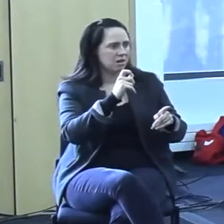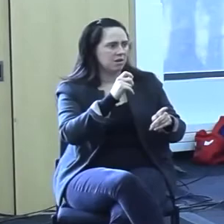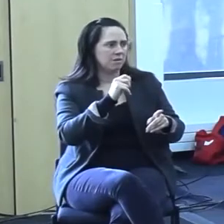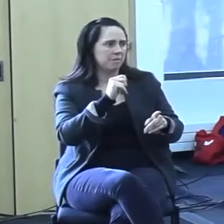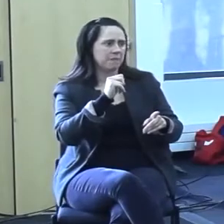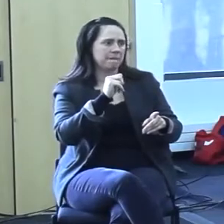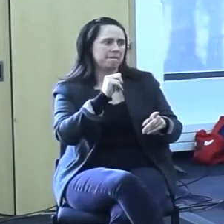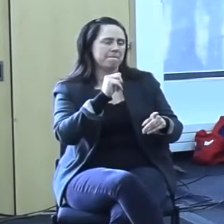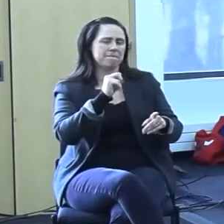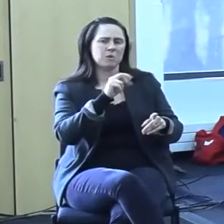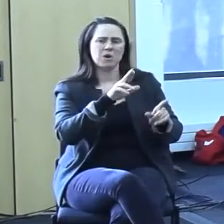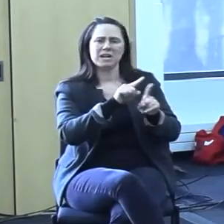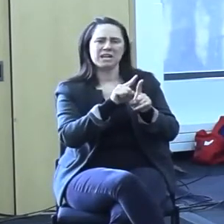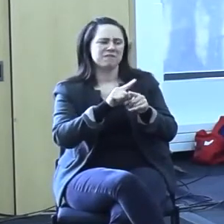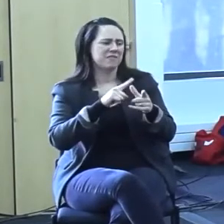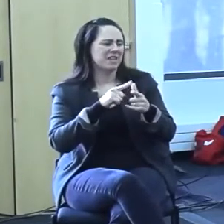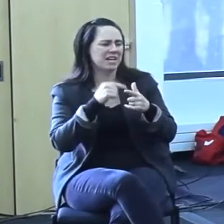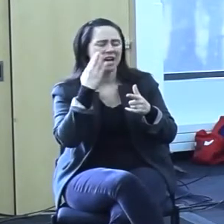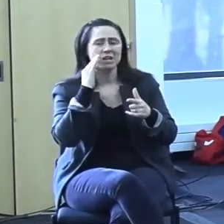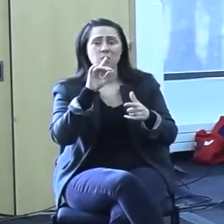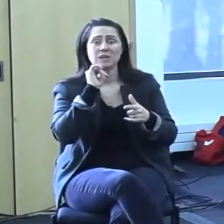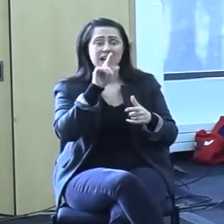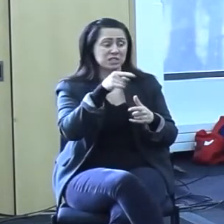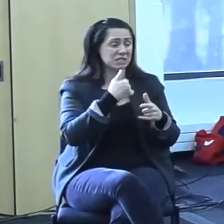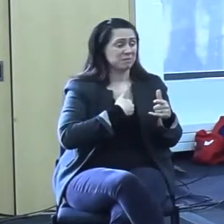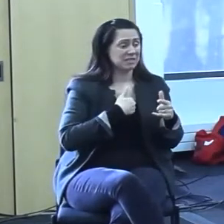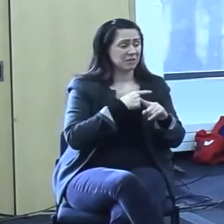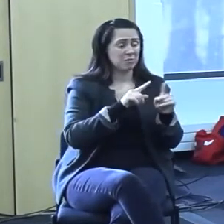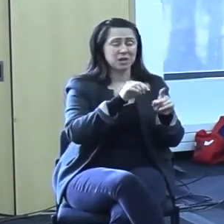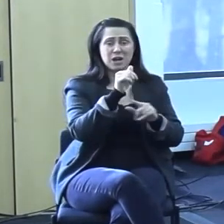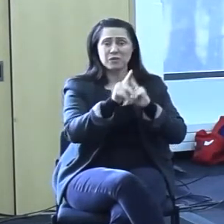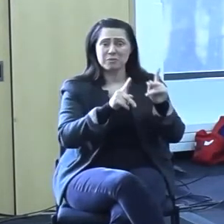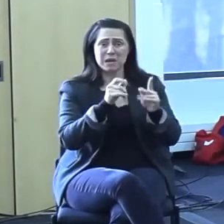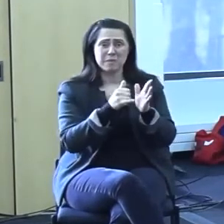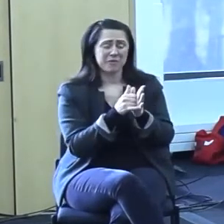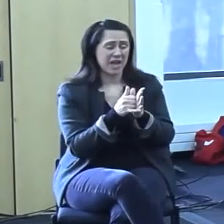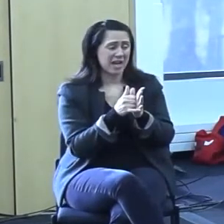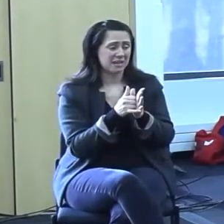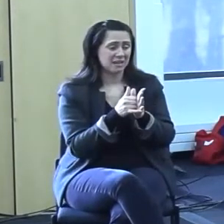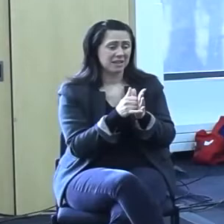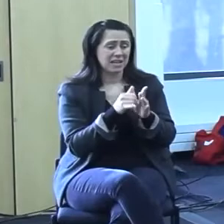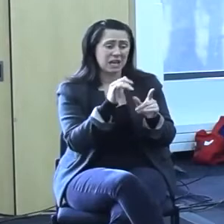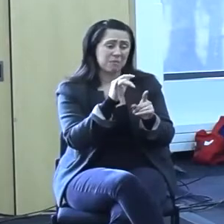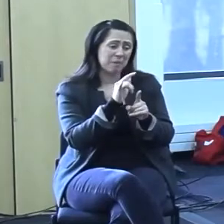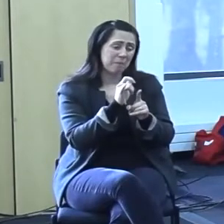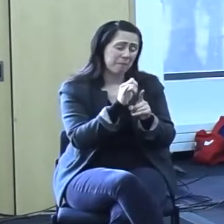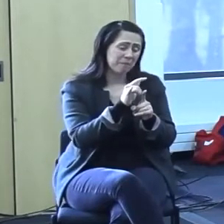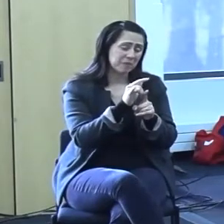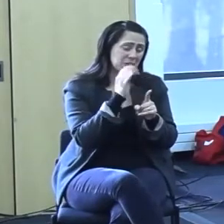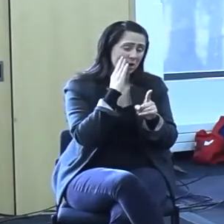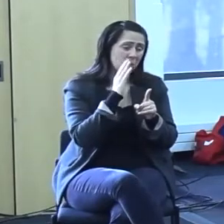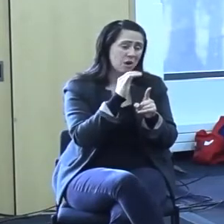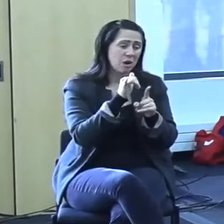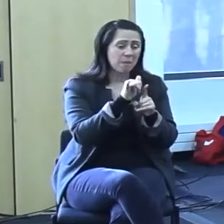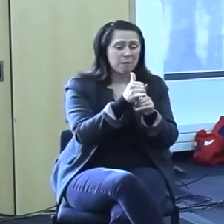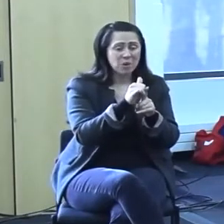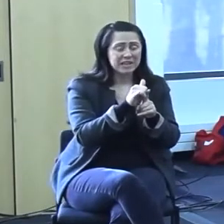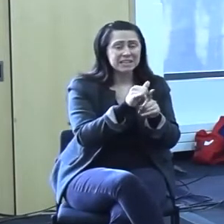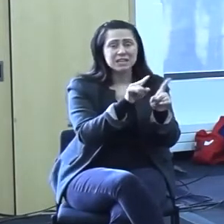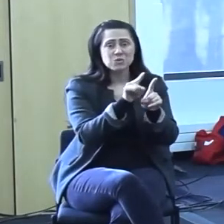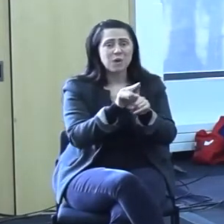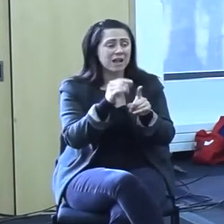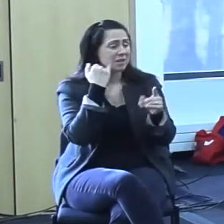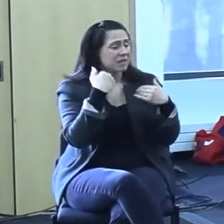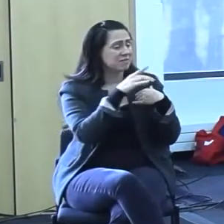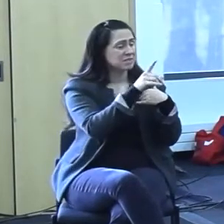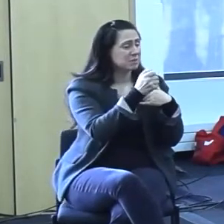like even then, like I know not just myself, but I know other people who've been bullied as well, whether they have a disability or not. And I think